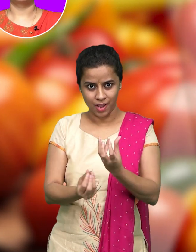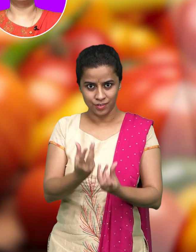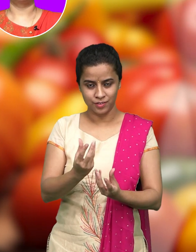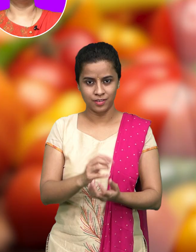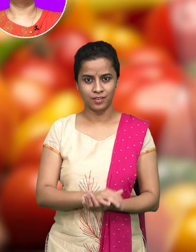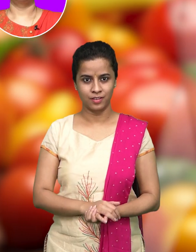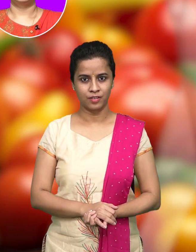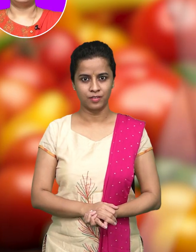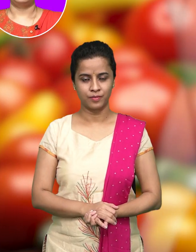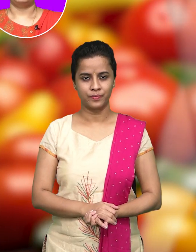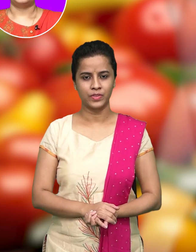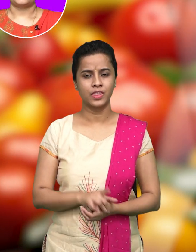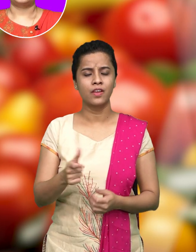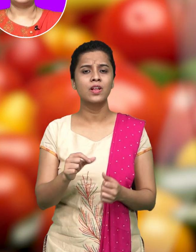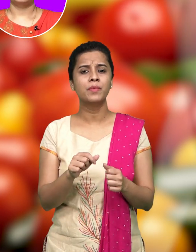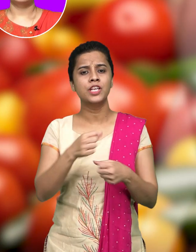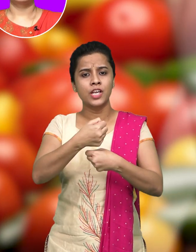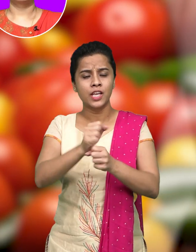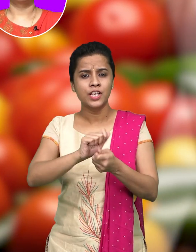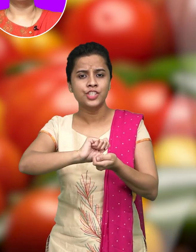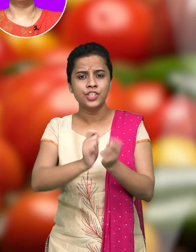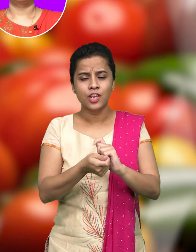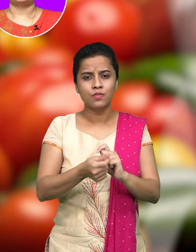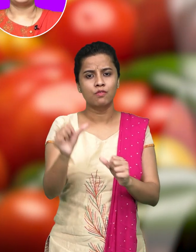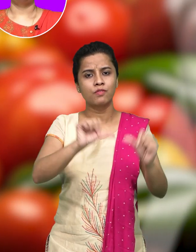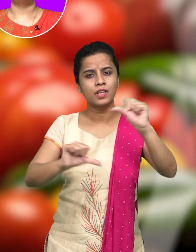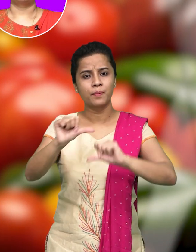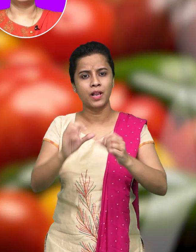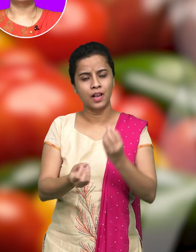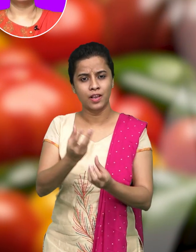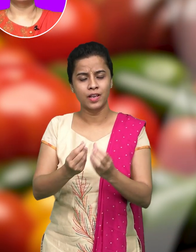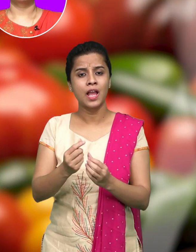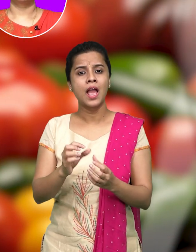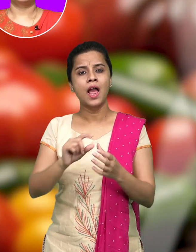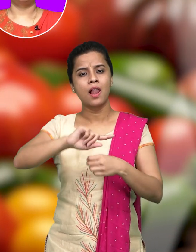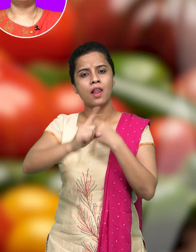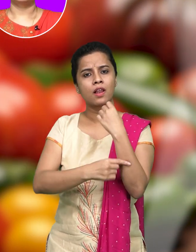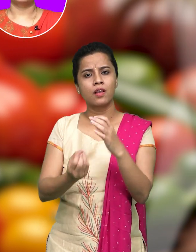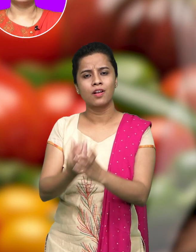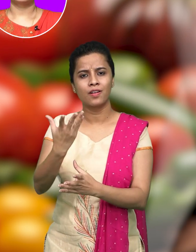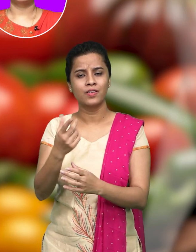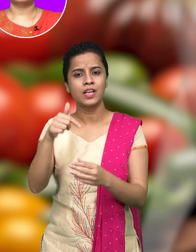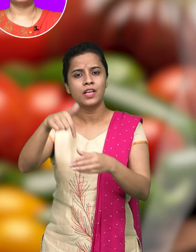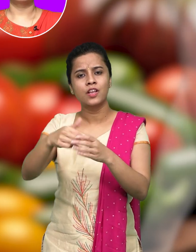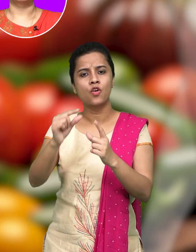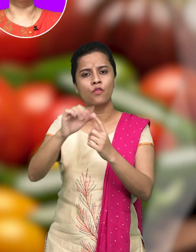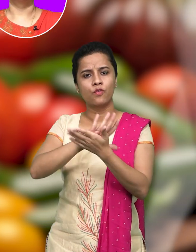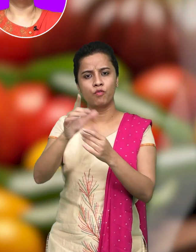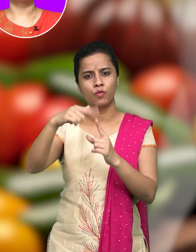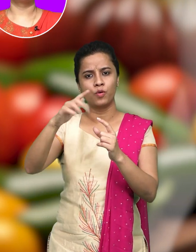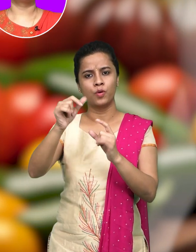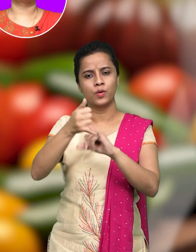reactions, there will be reactants and products in photosynthesis